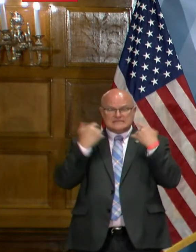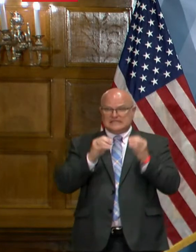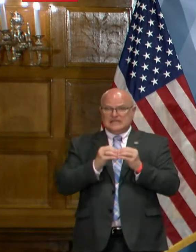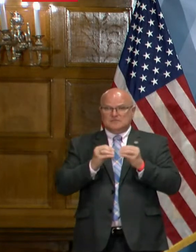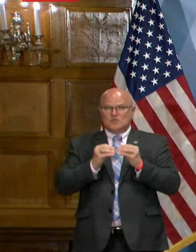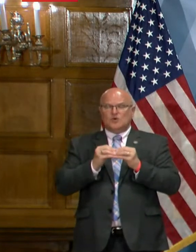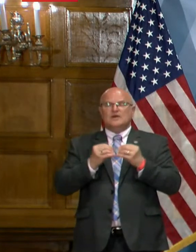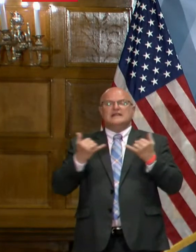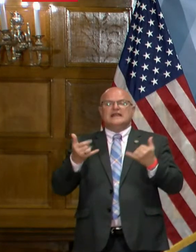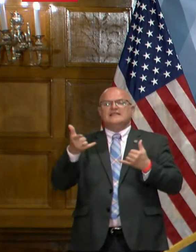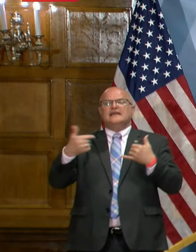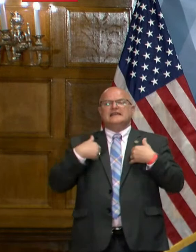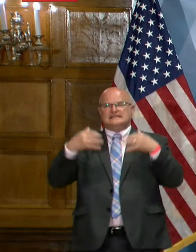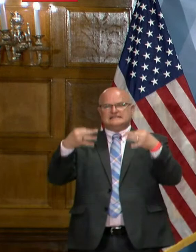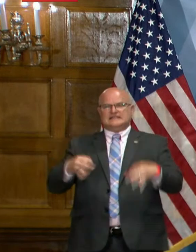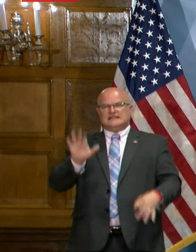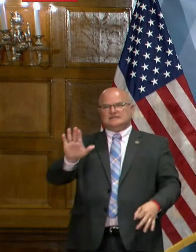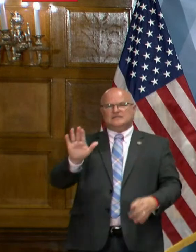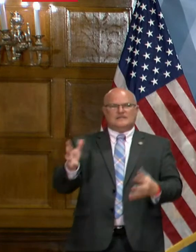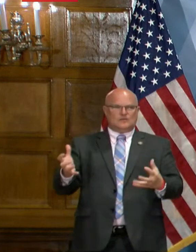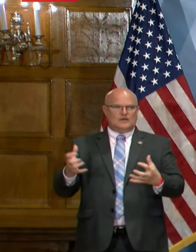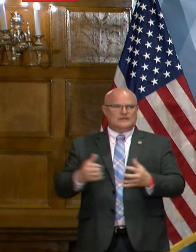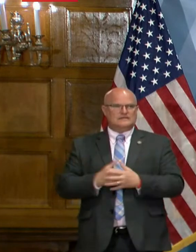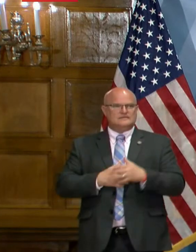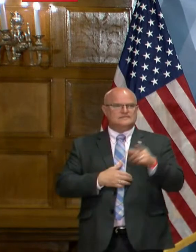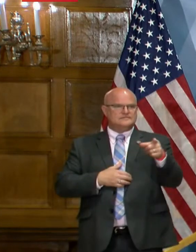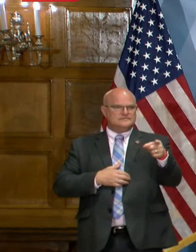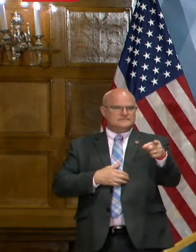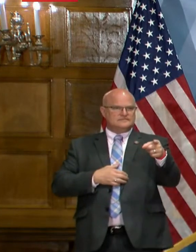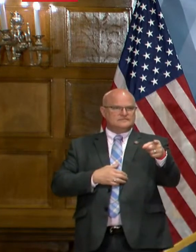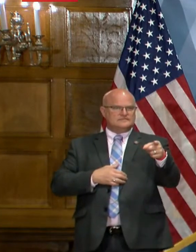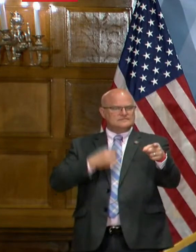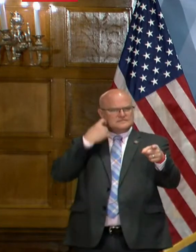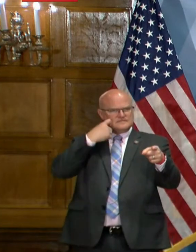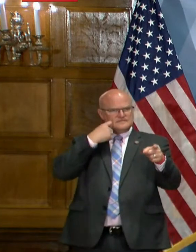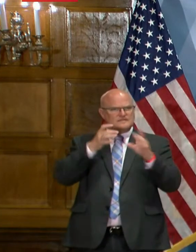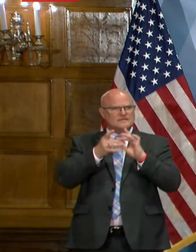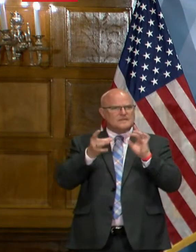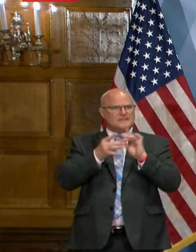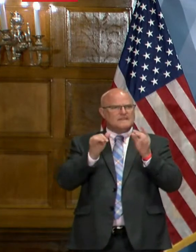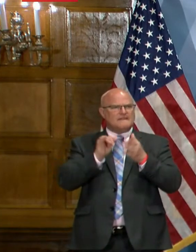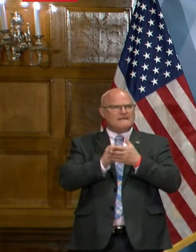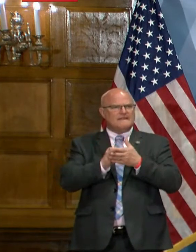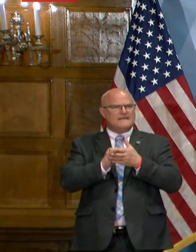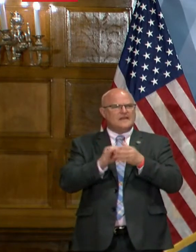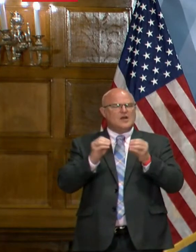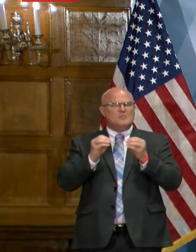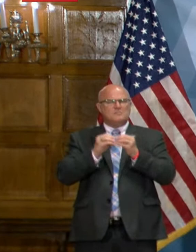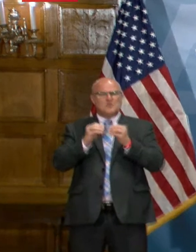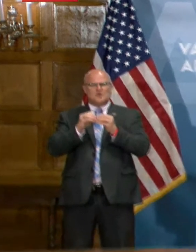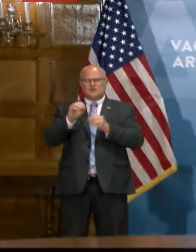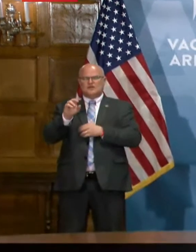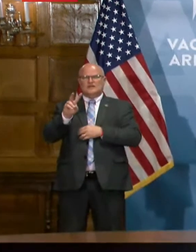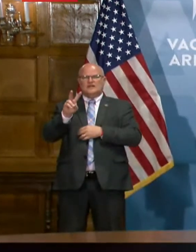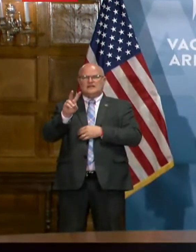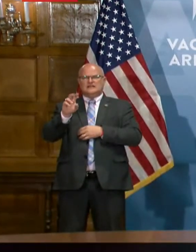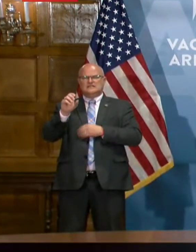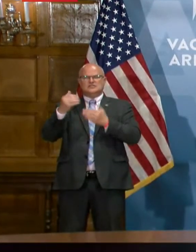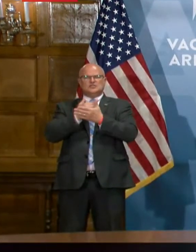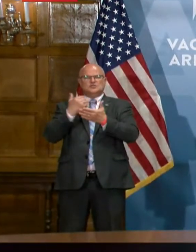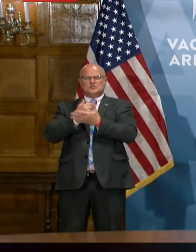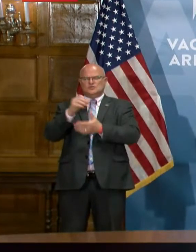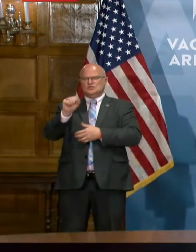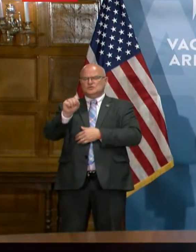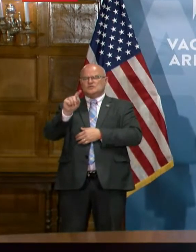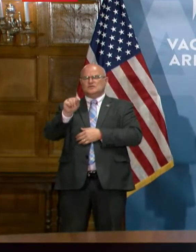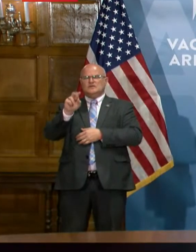leave them that discretion. You briefly mentioned that we've been finding more variants in the state. Can you tell us a little bit more about that?